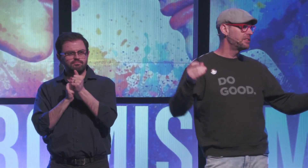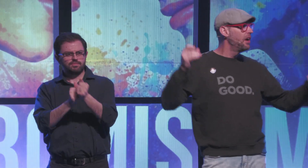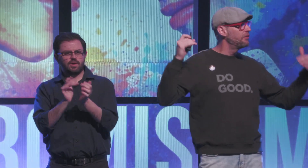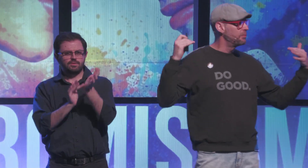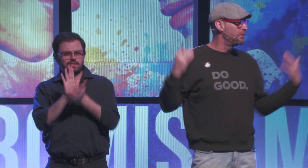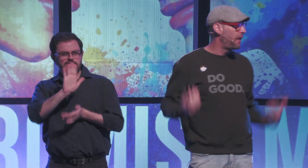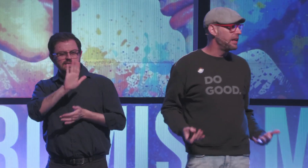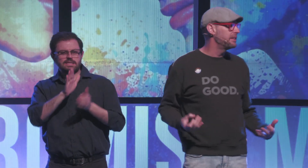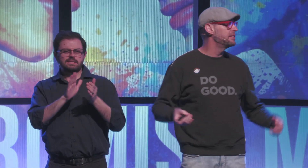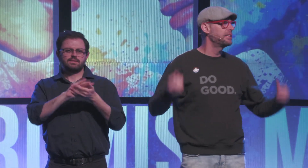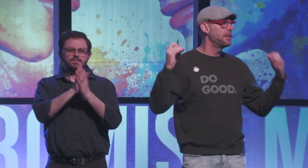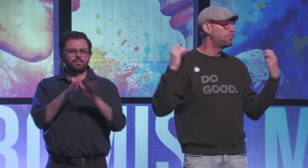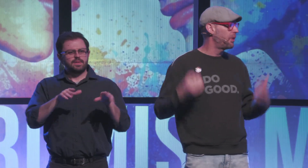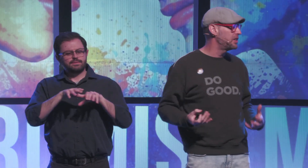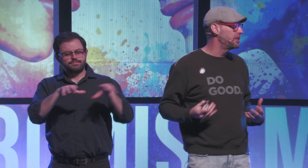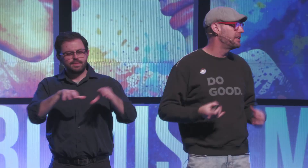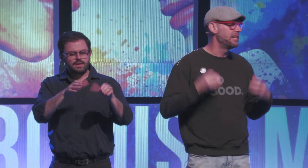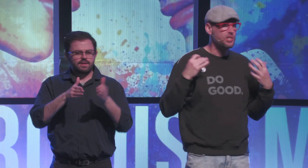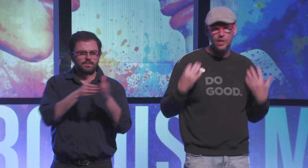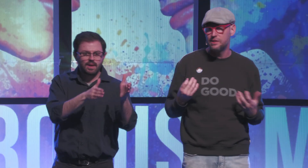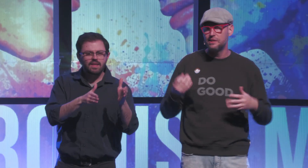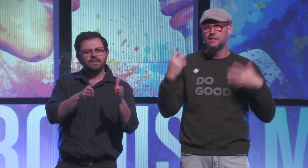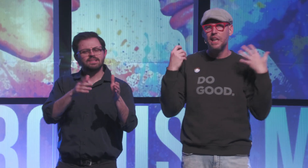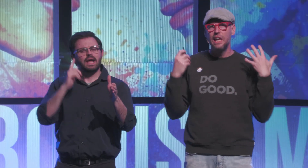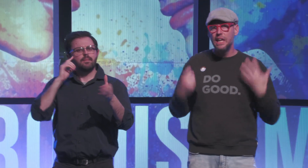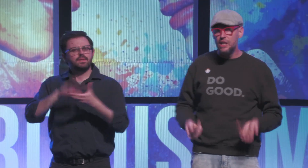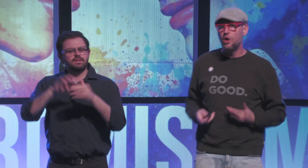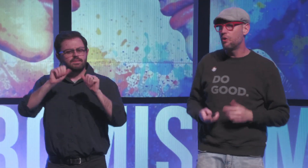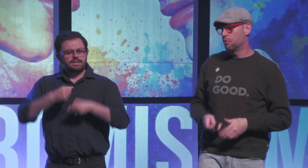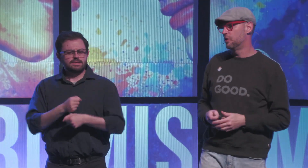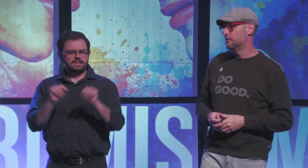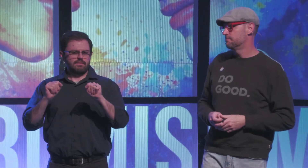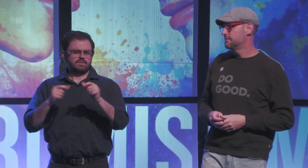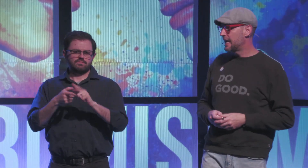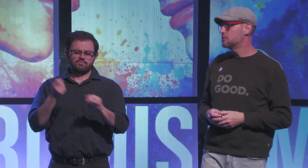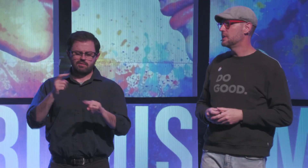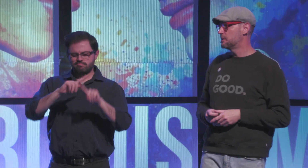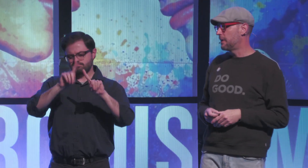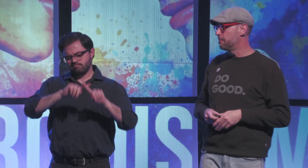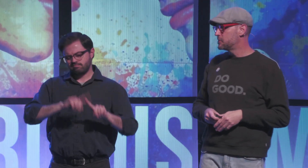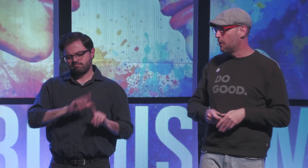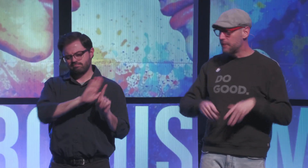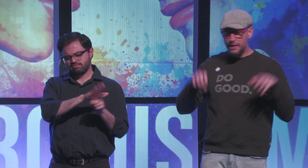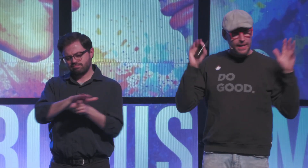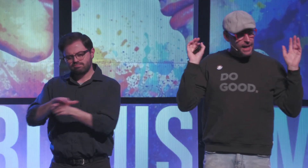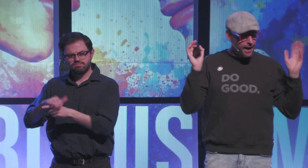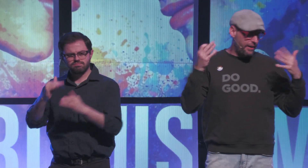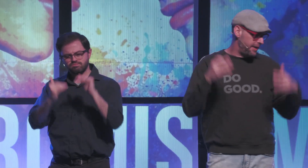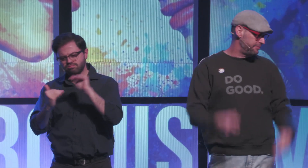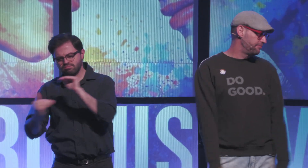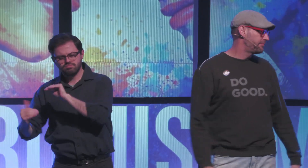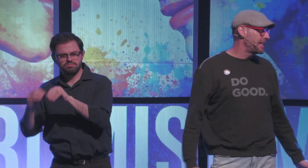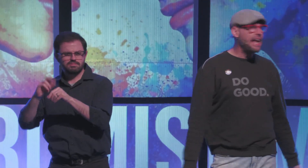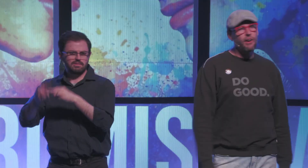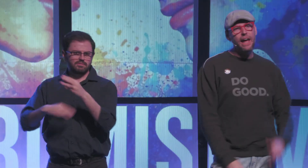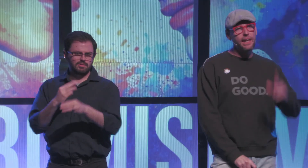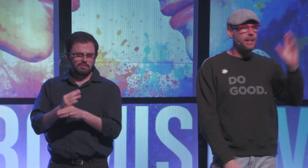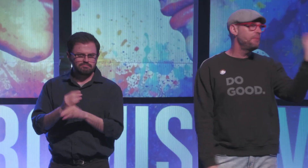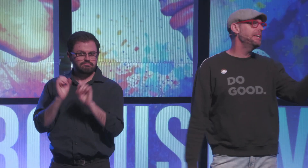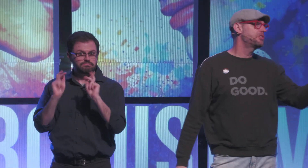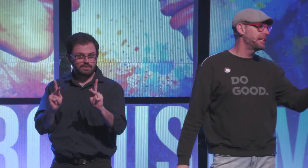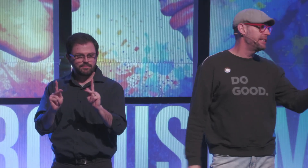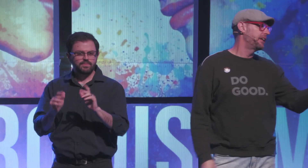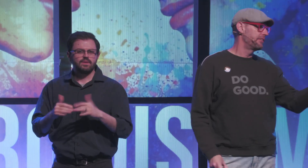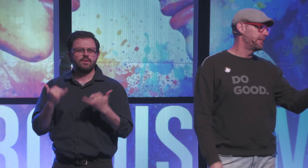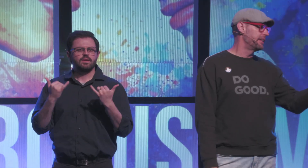save us from the violence and oppression and injustices in our world. That's what it's about. So, all right. Now,